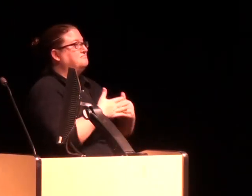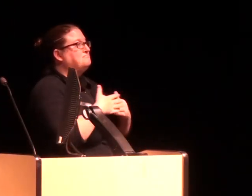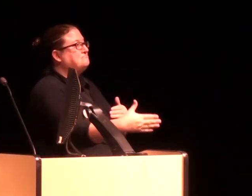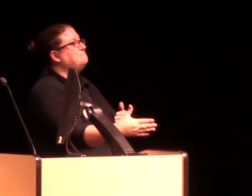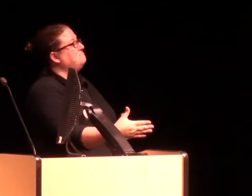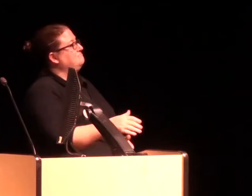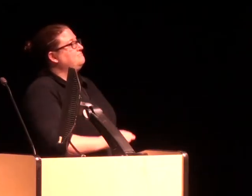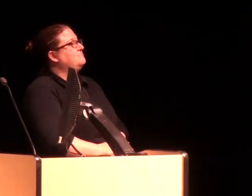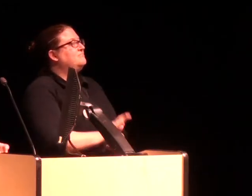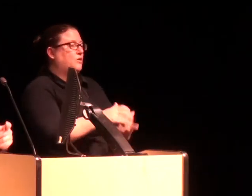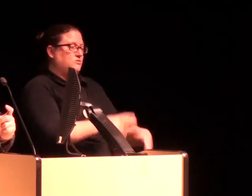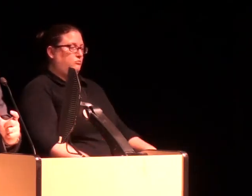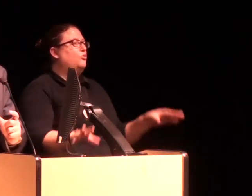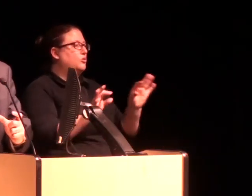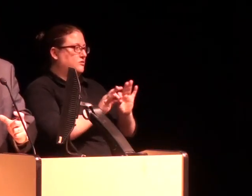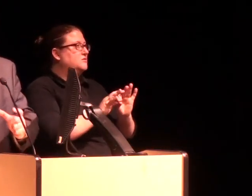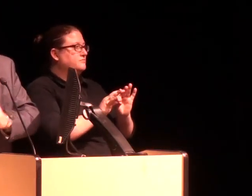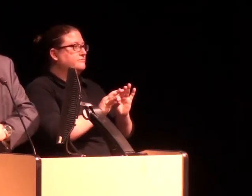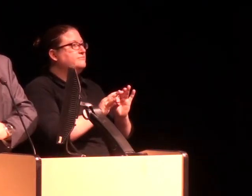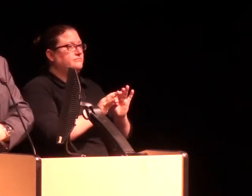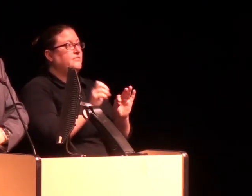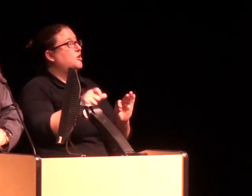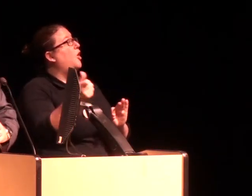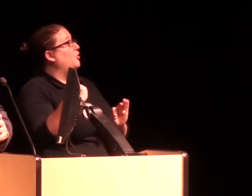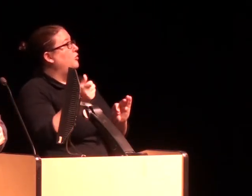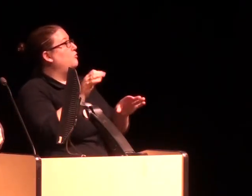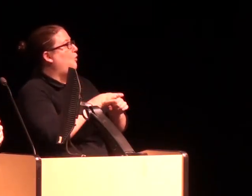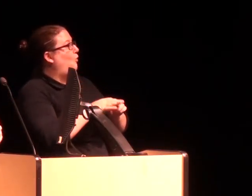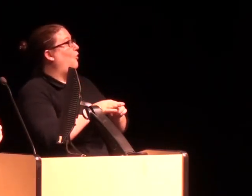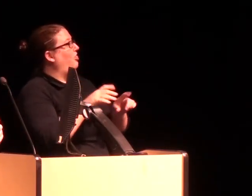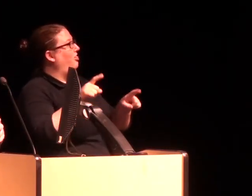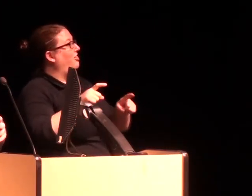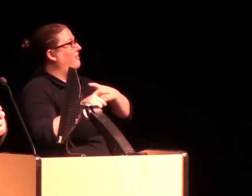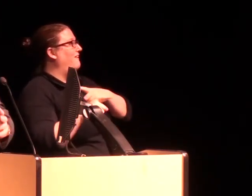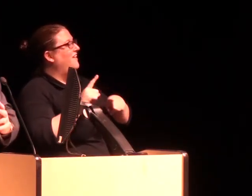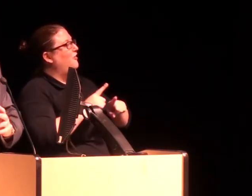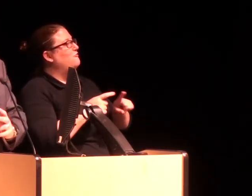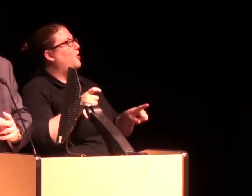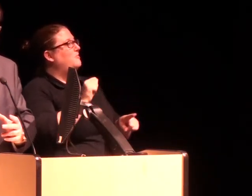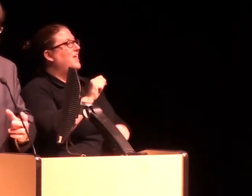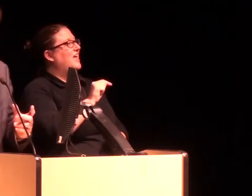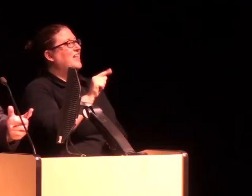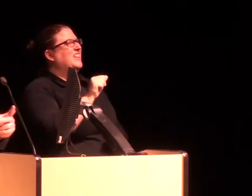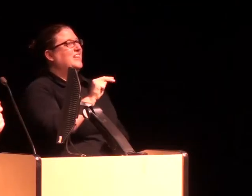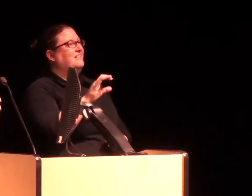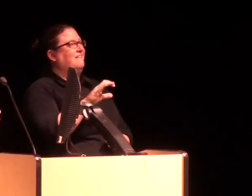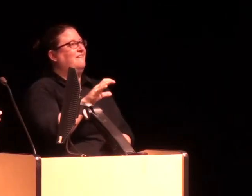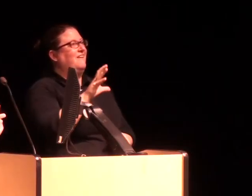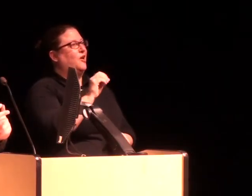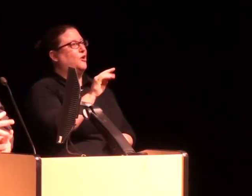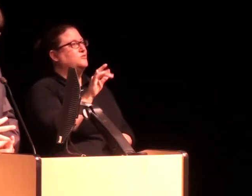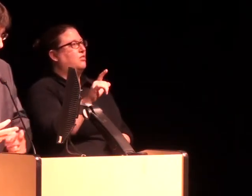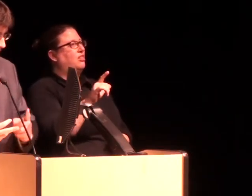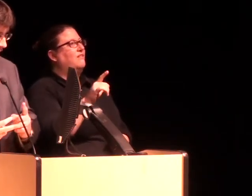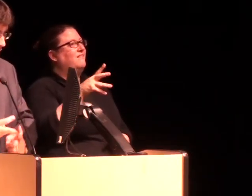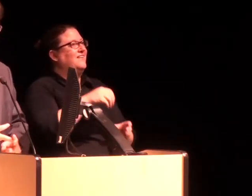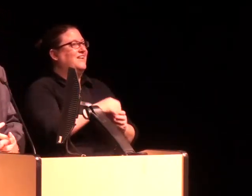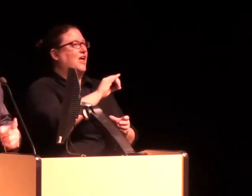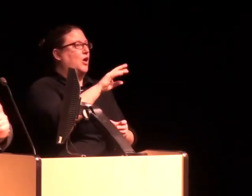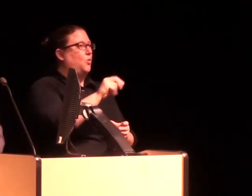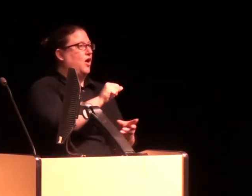That was important. This is another poll from the Atlantic Council, and this is in Iowa,